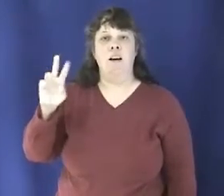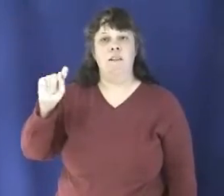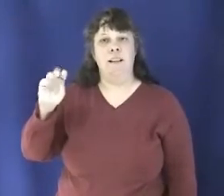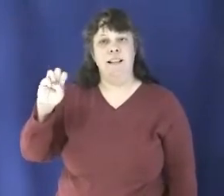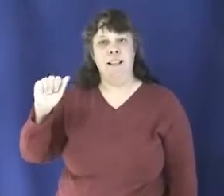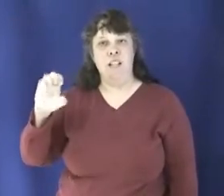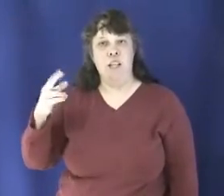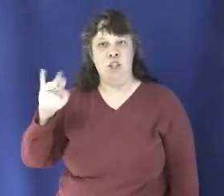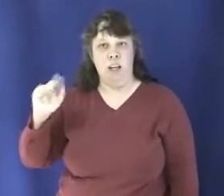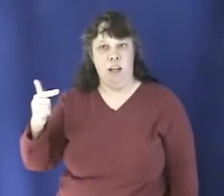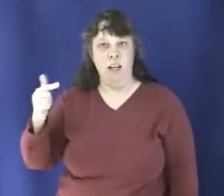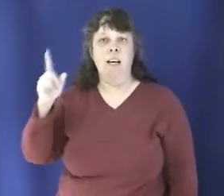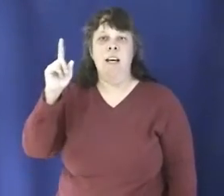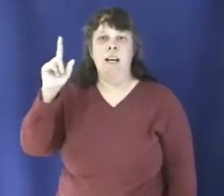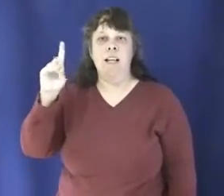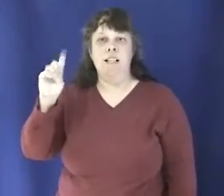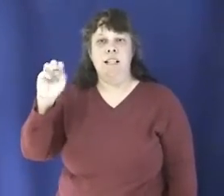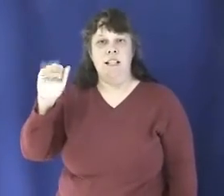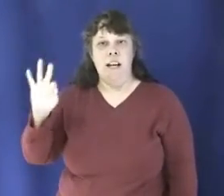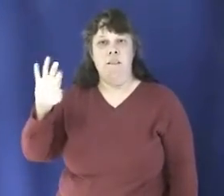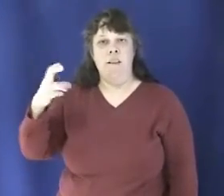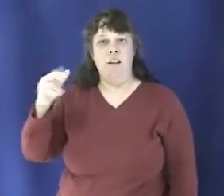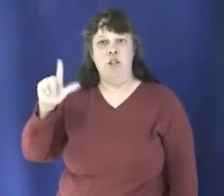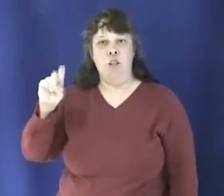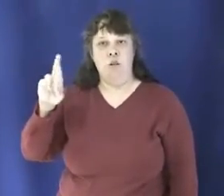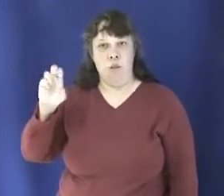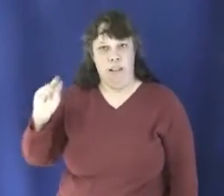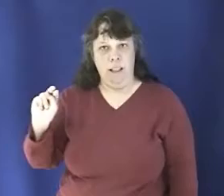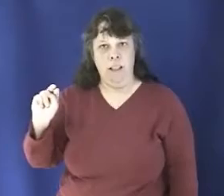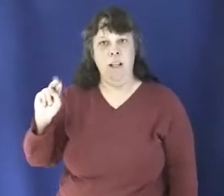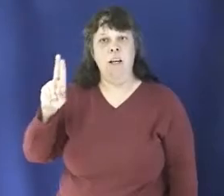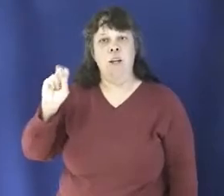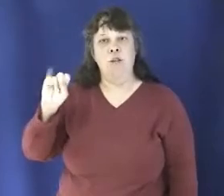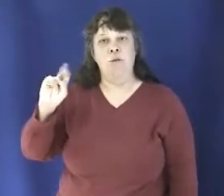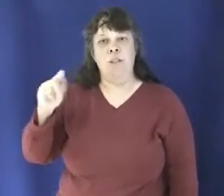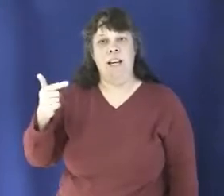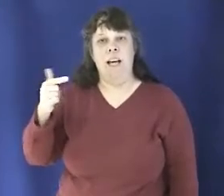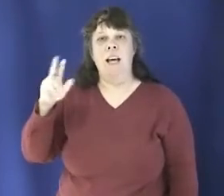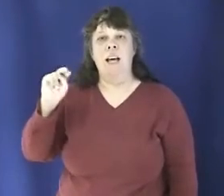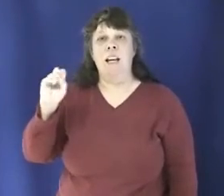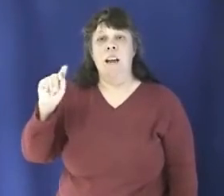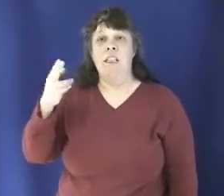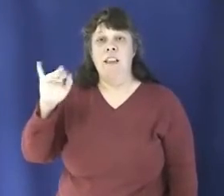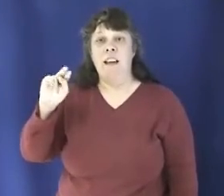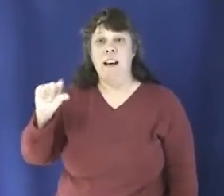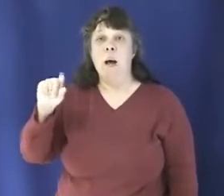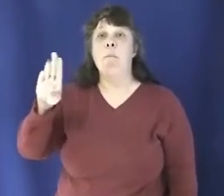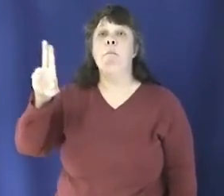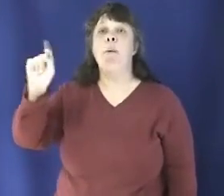of teaching deaf children using nothing